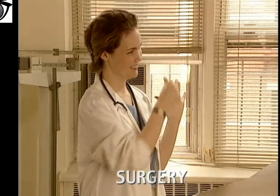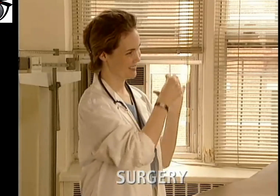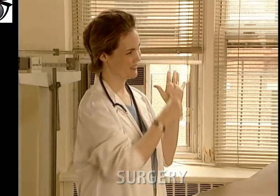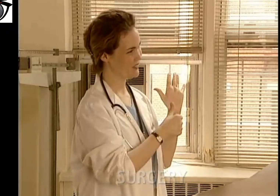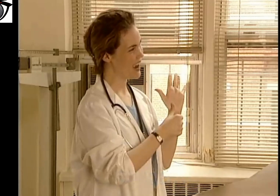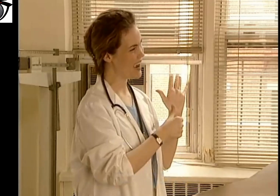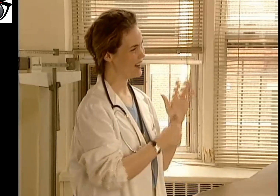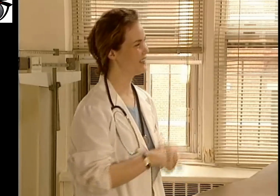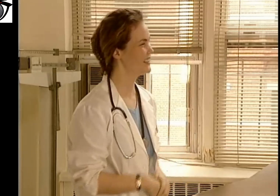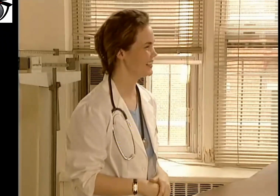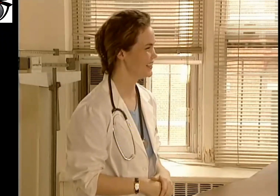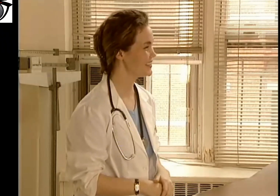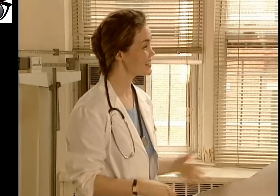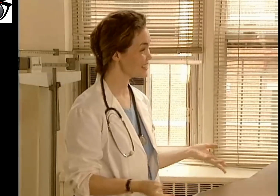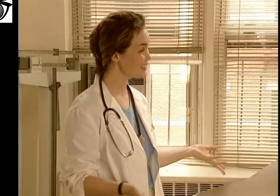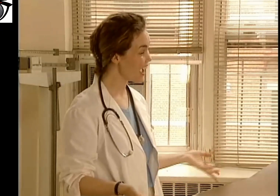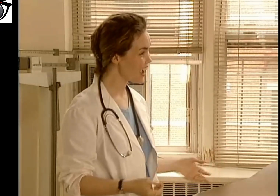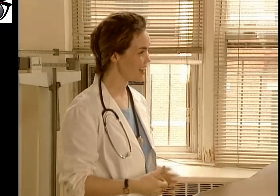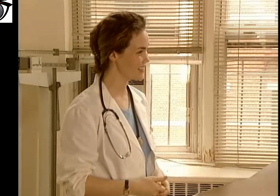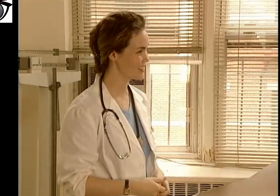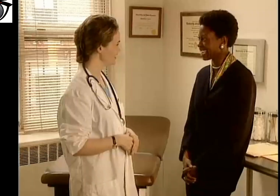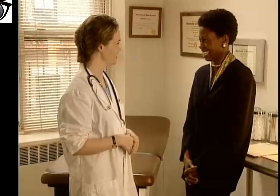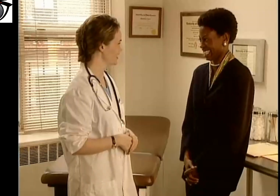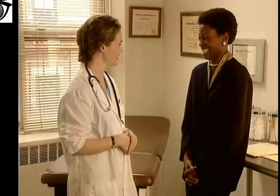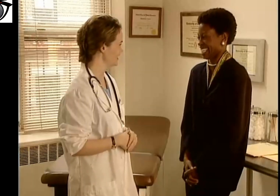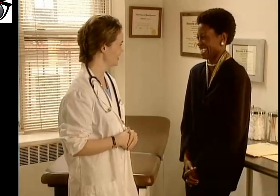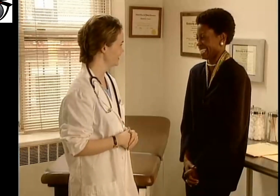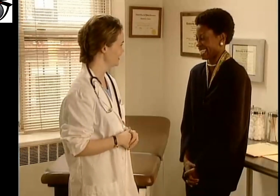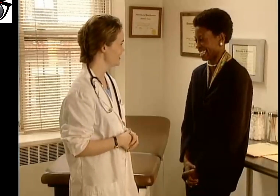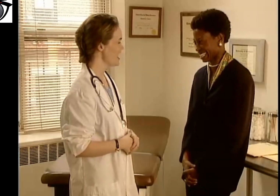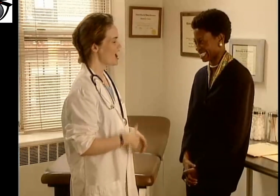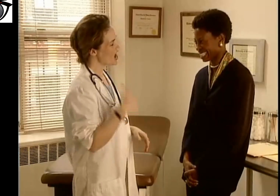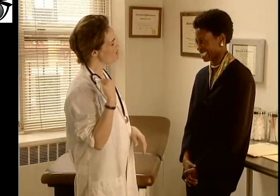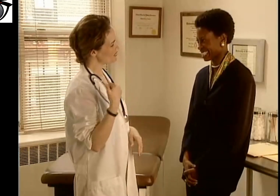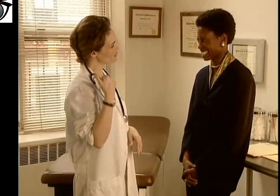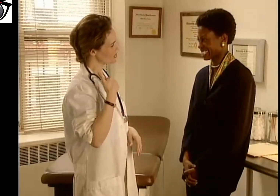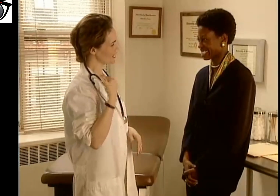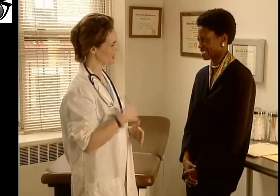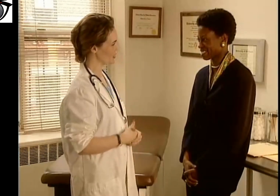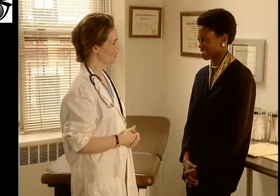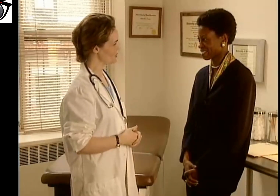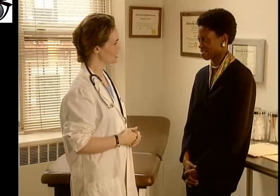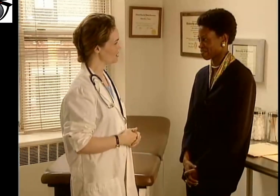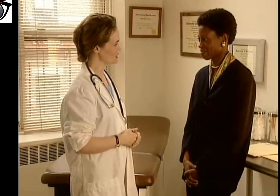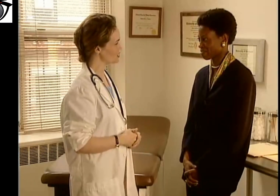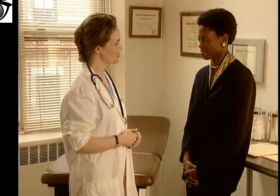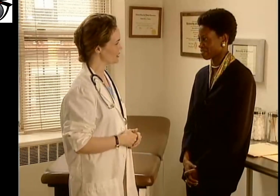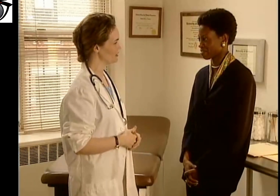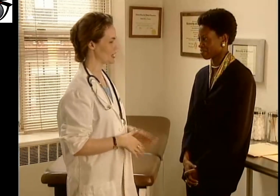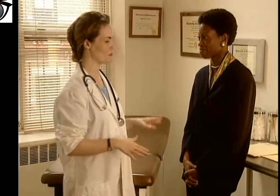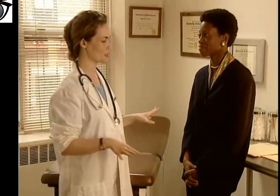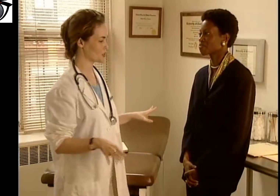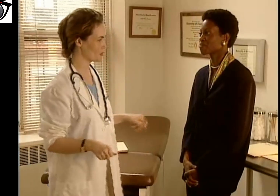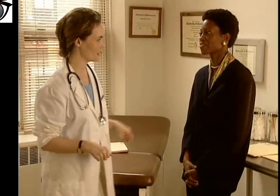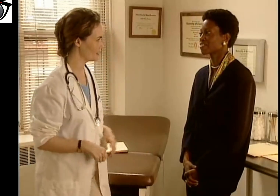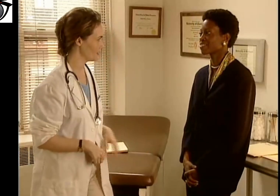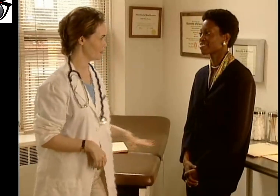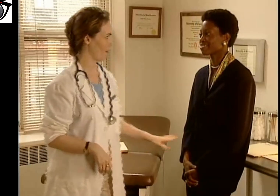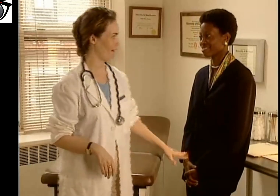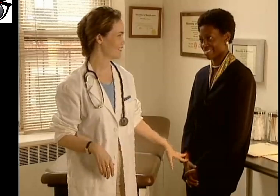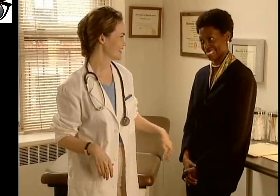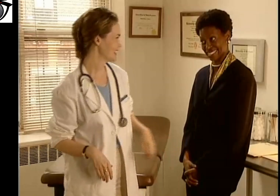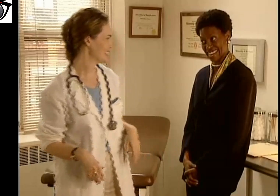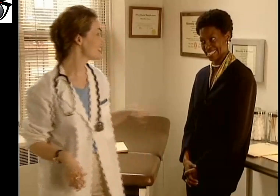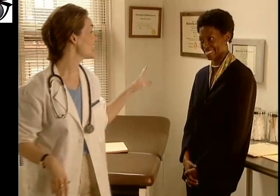Surgery. Wow, that's a lot. I better check on Nicole, see how she's doing. I can't wait to show her what